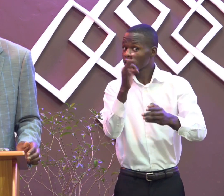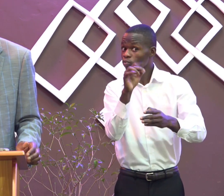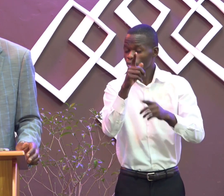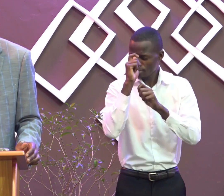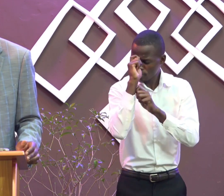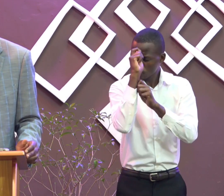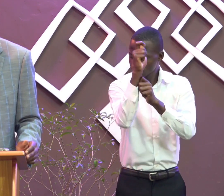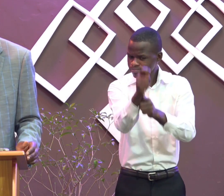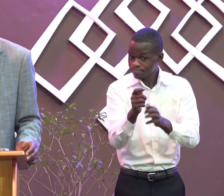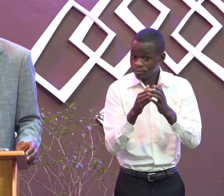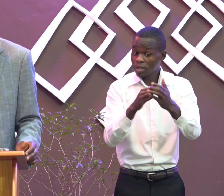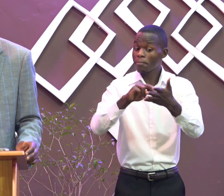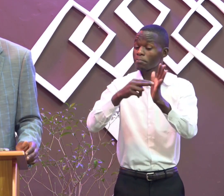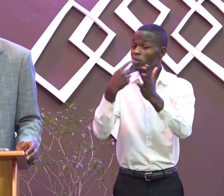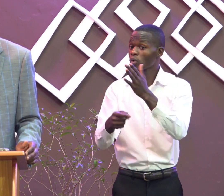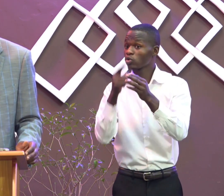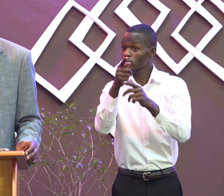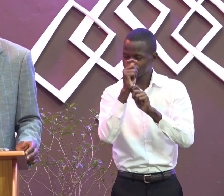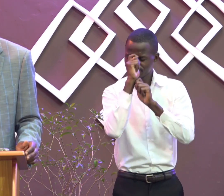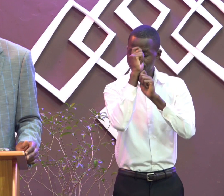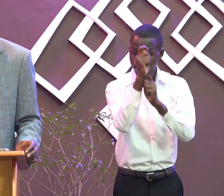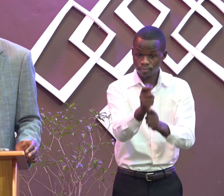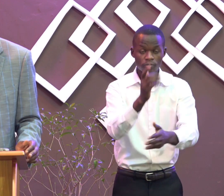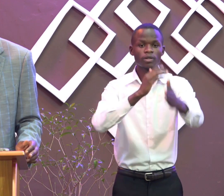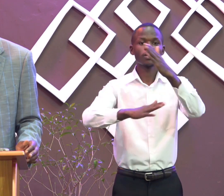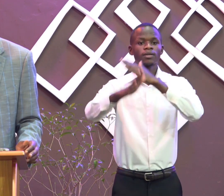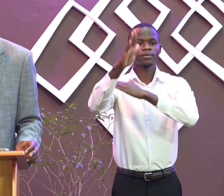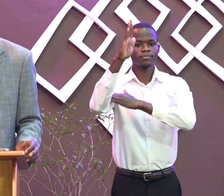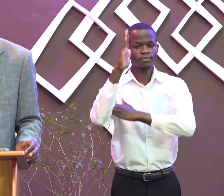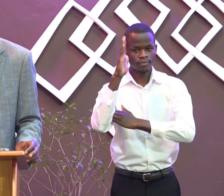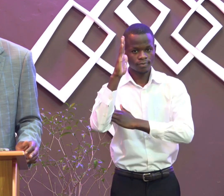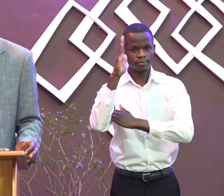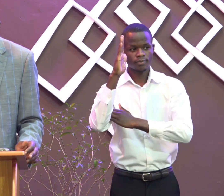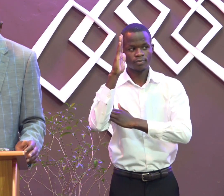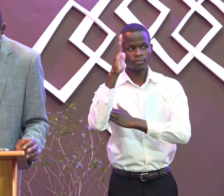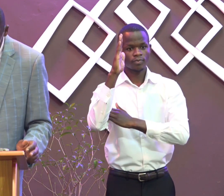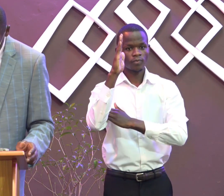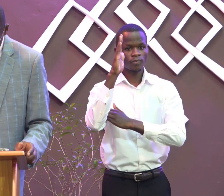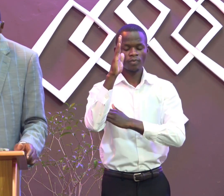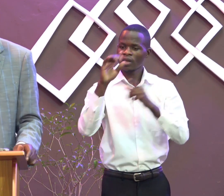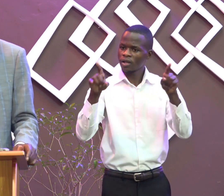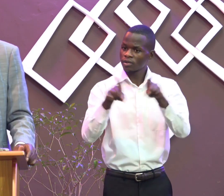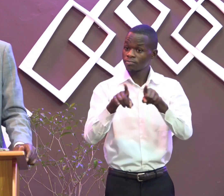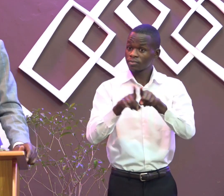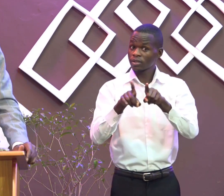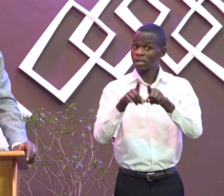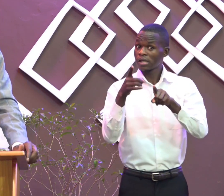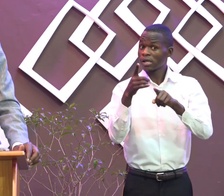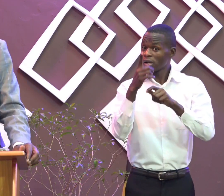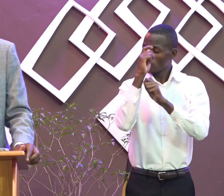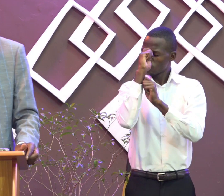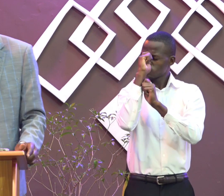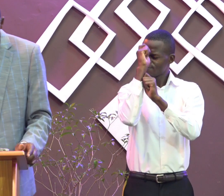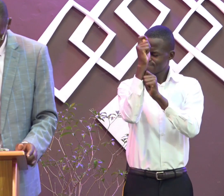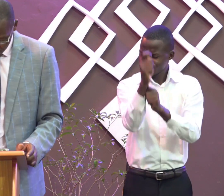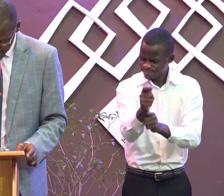omukulembeze obeera ogondedde Katonda. When you obey leadership, you will have obeyed your God. Okugondera obukulembeze kabonde